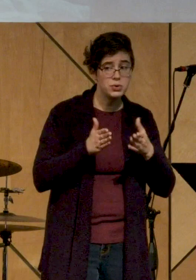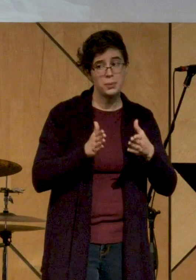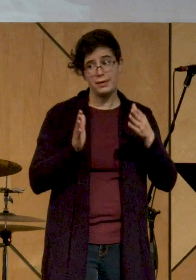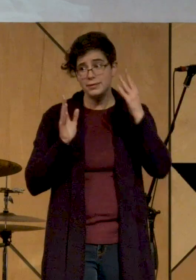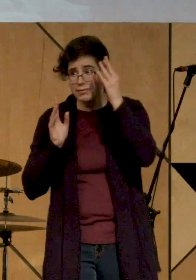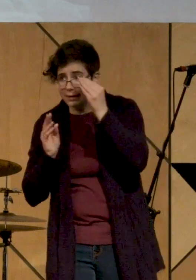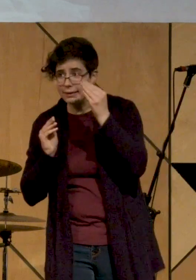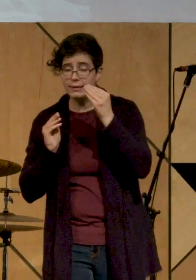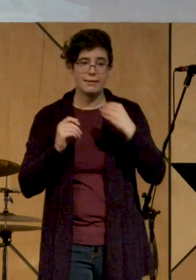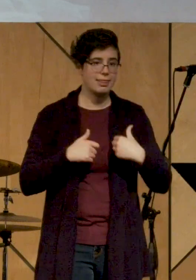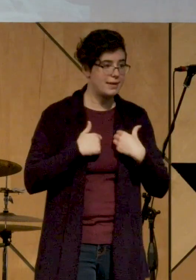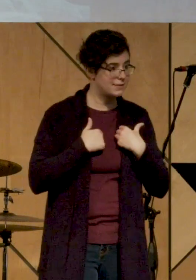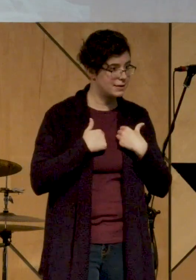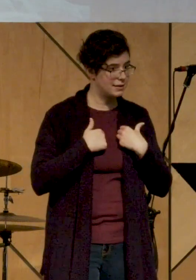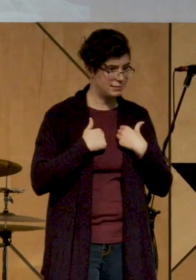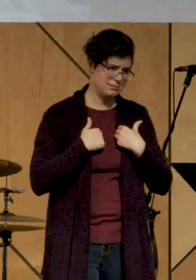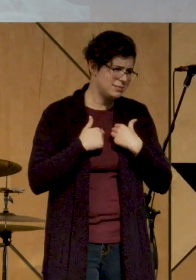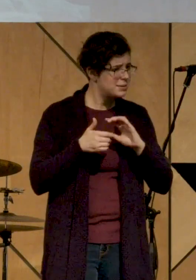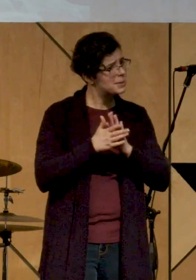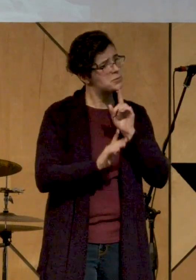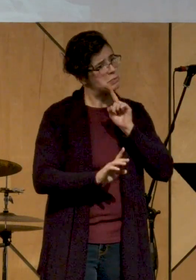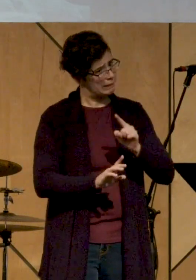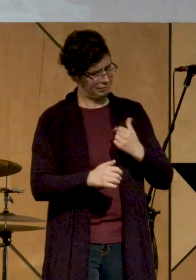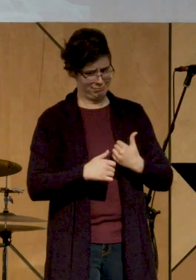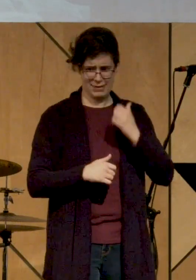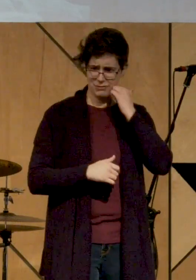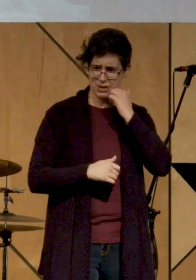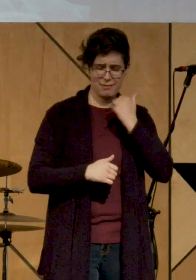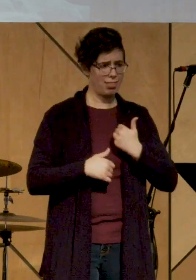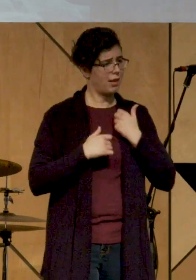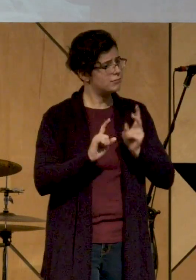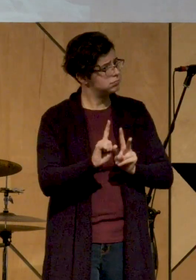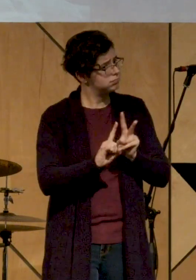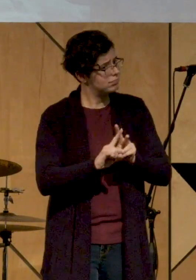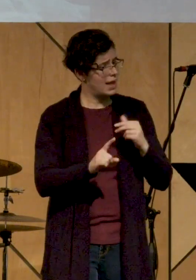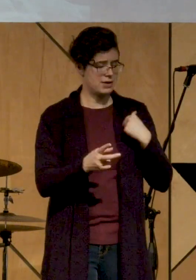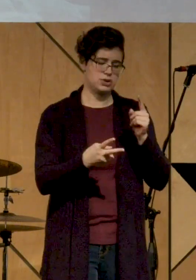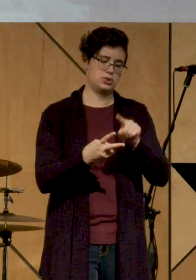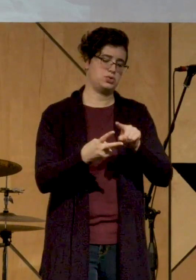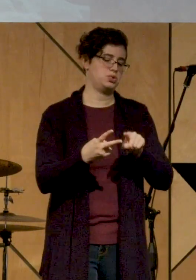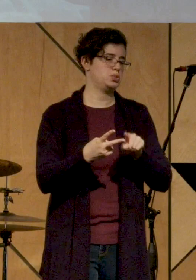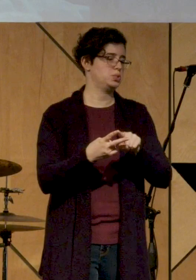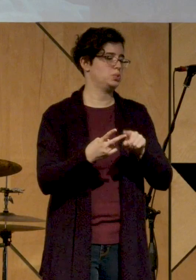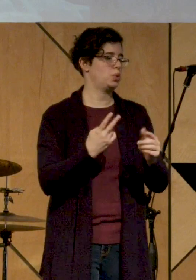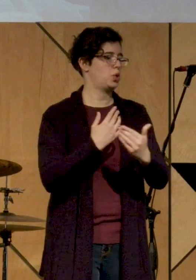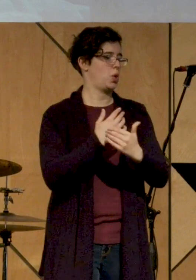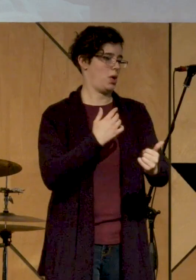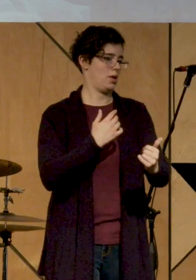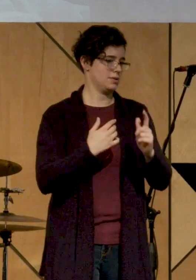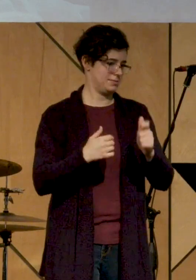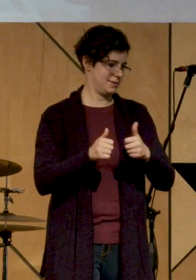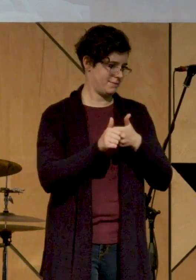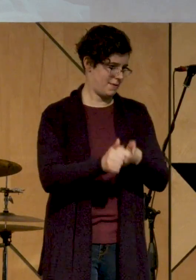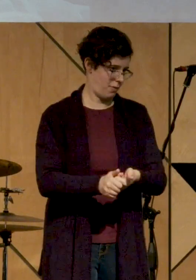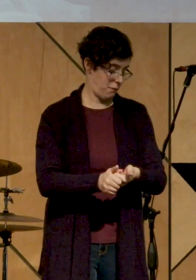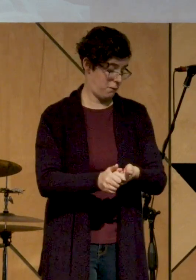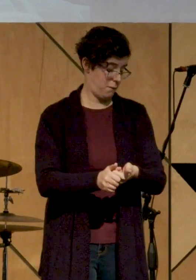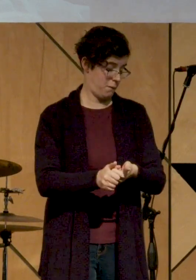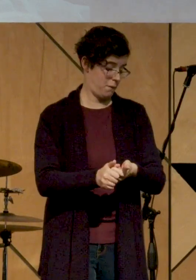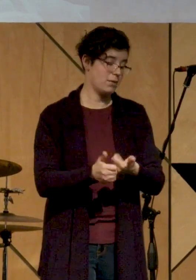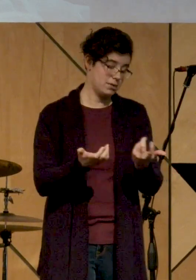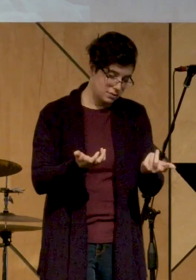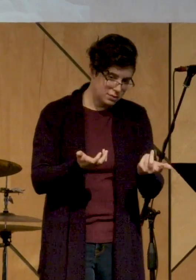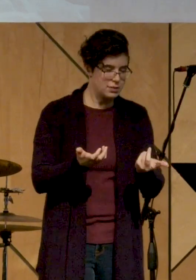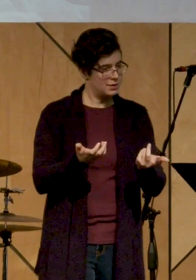way of living, he just gets practical. And he gives us a twofold call to action. This is what